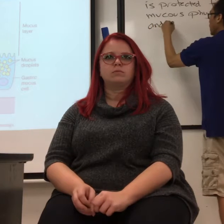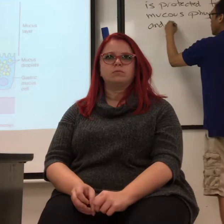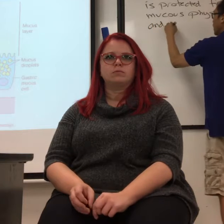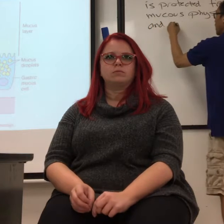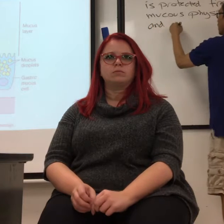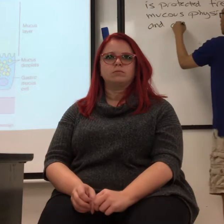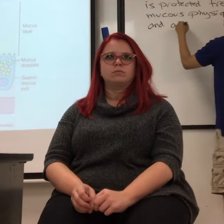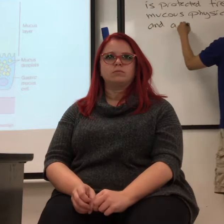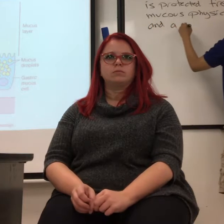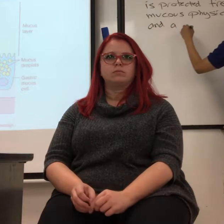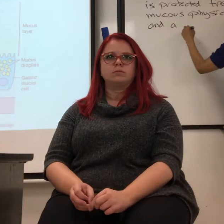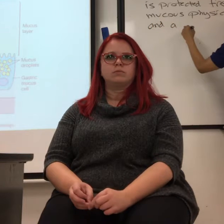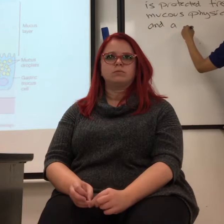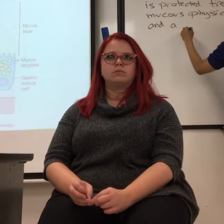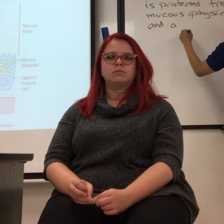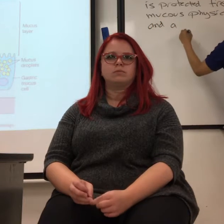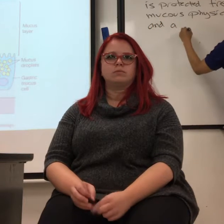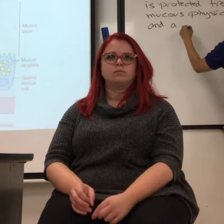And